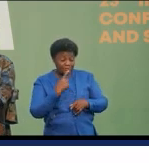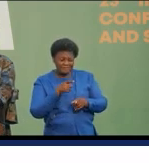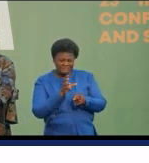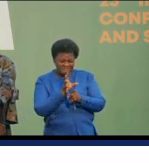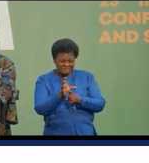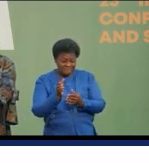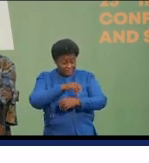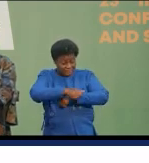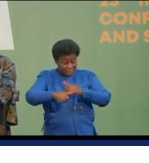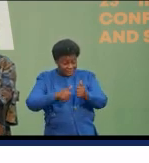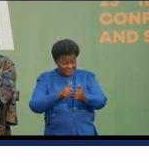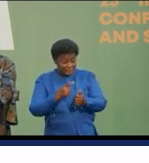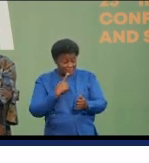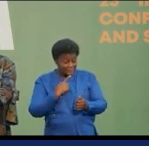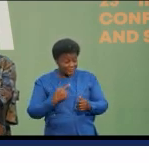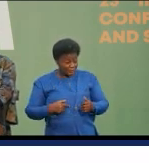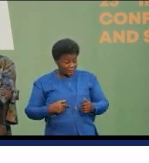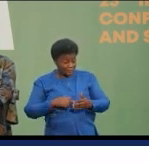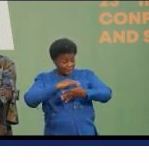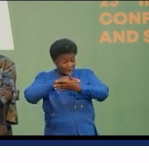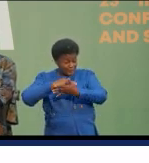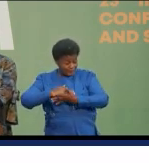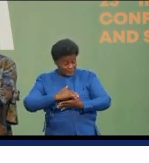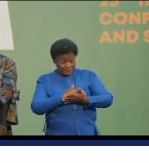behind a dramatic reduction in deaths.